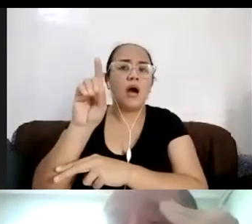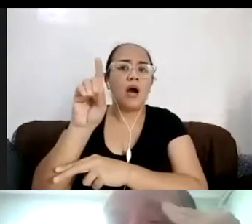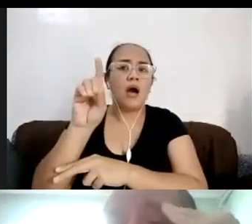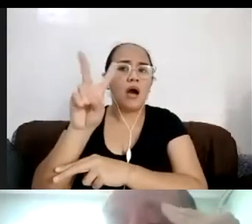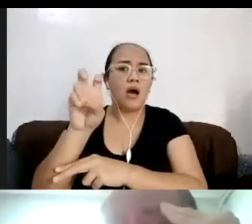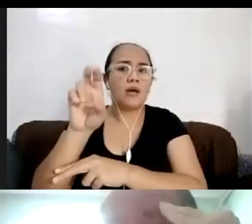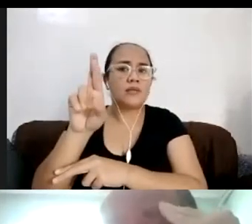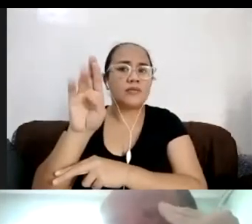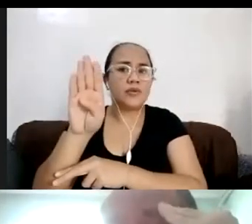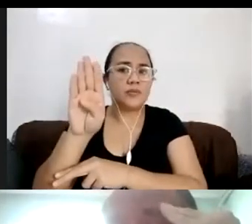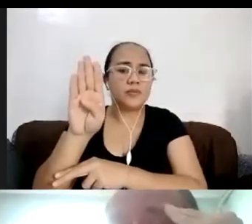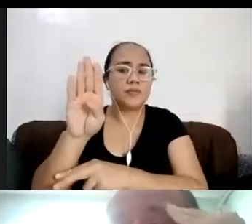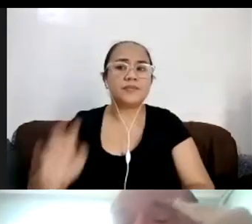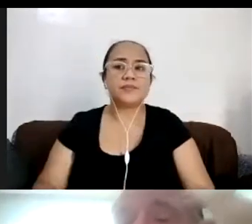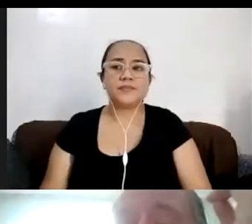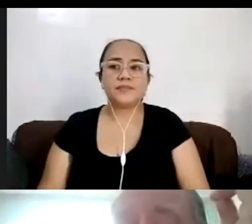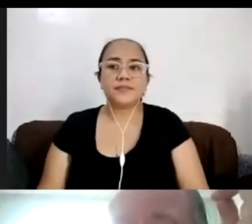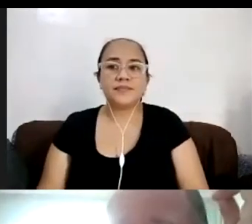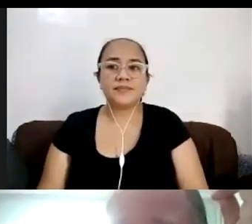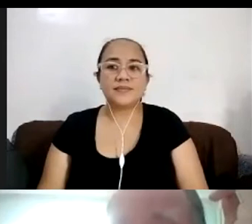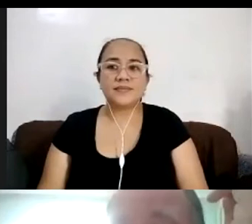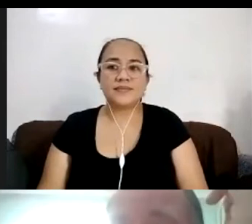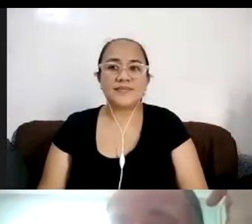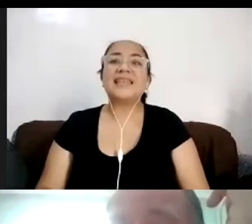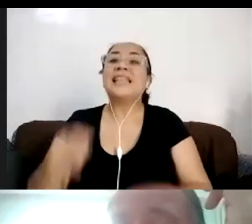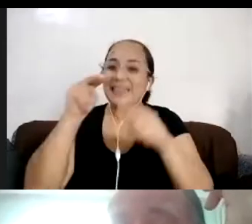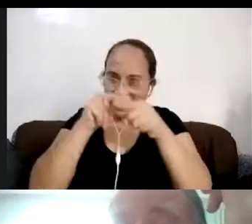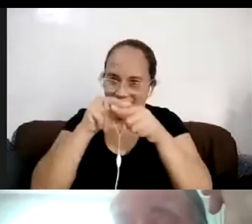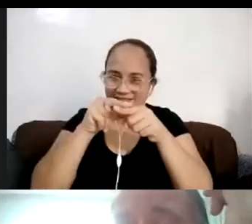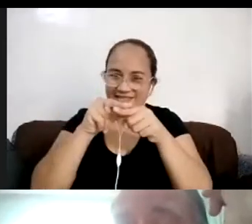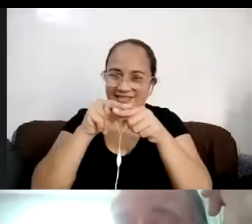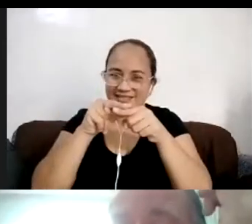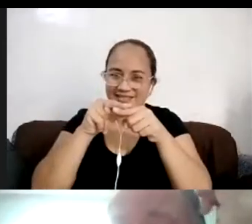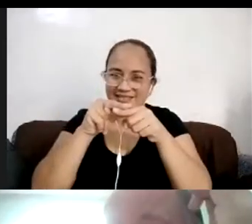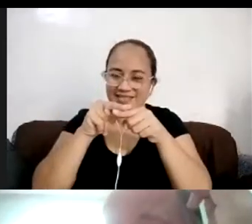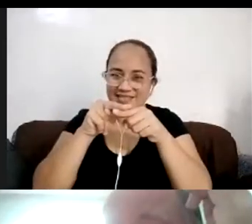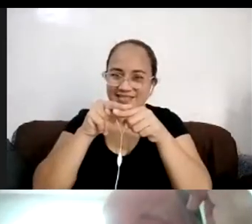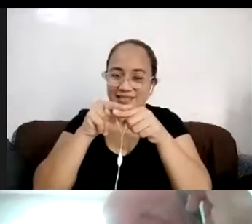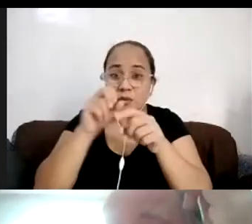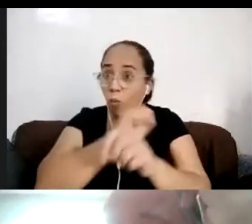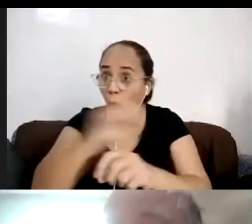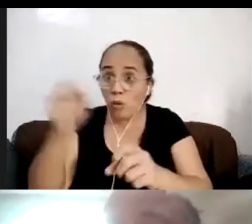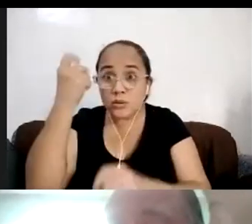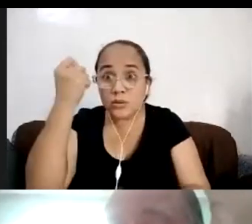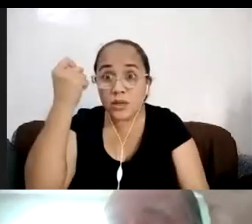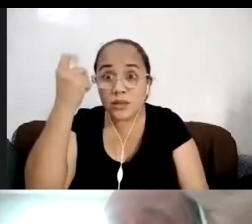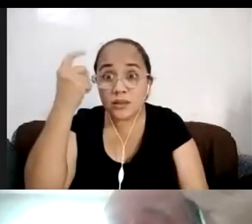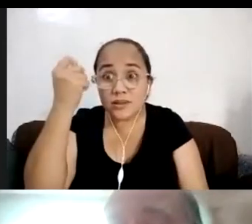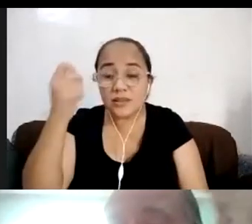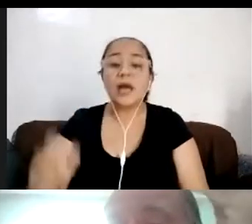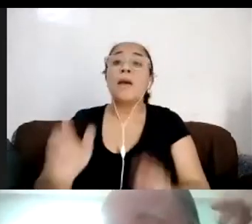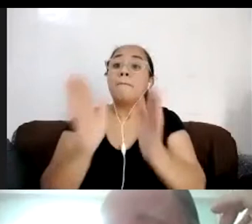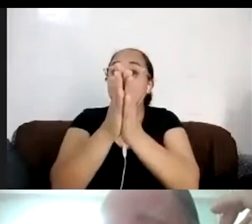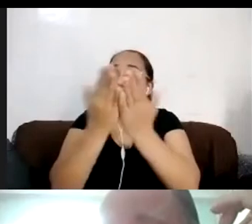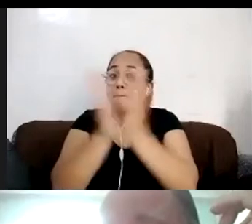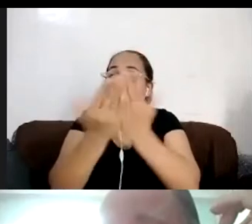Jasmine is saying a noun. A noun. Does everyone understand that? So if you say books